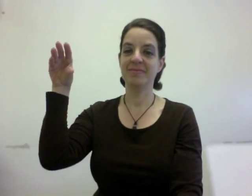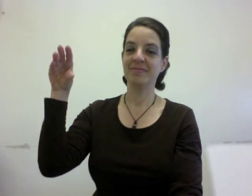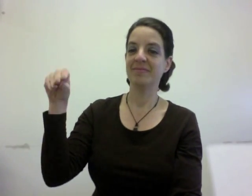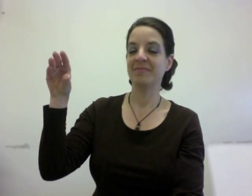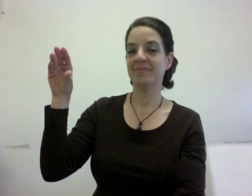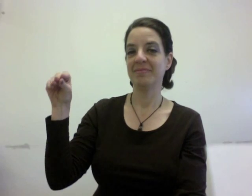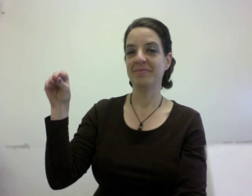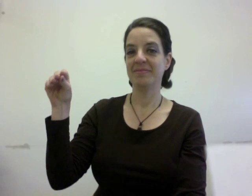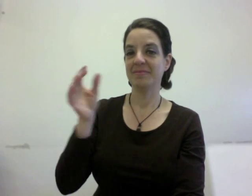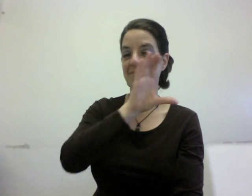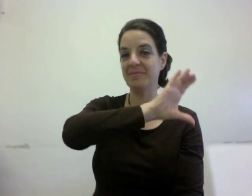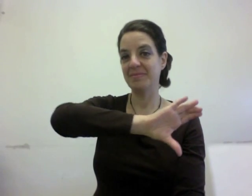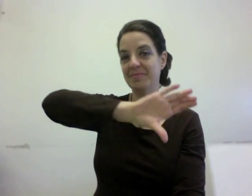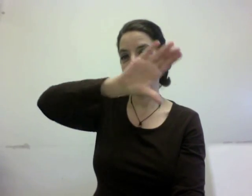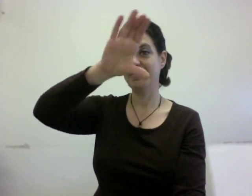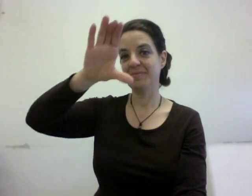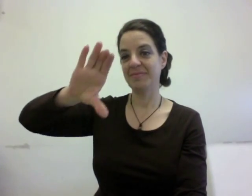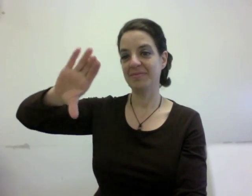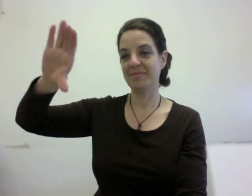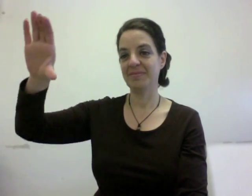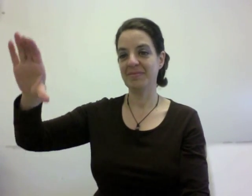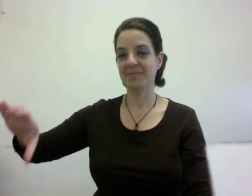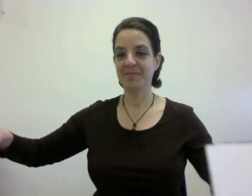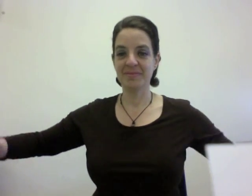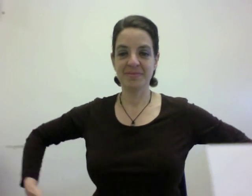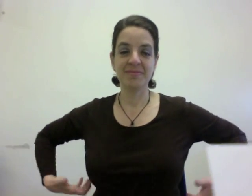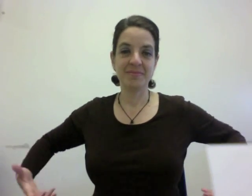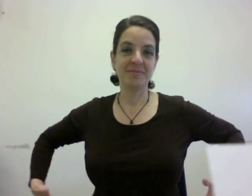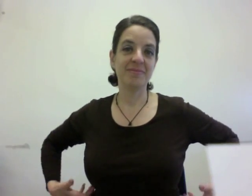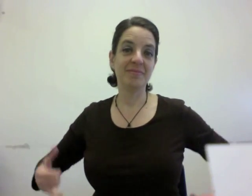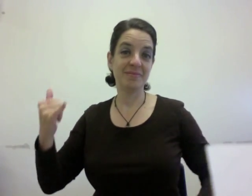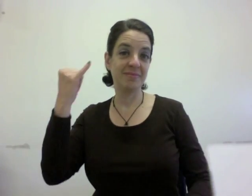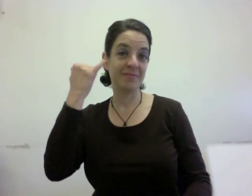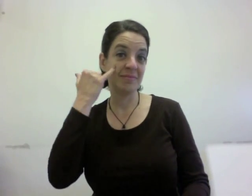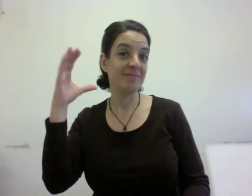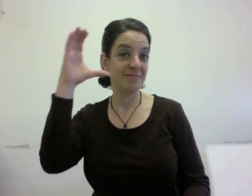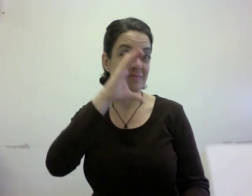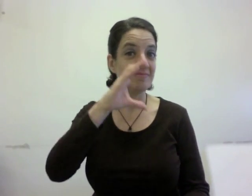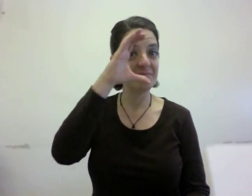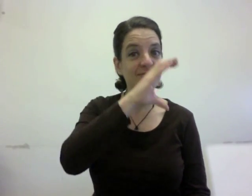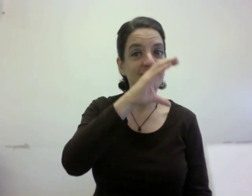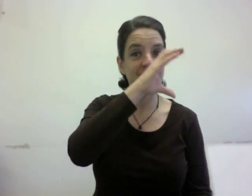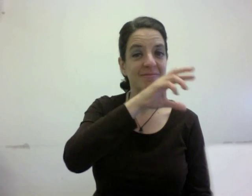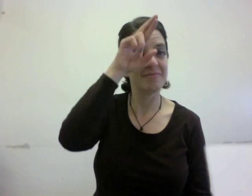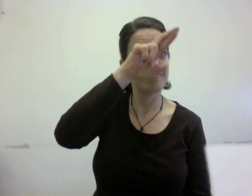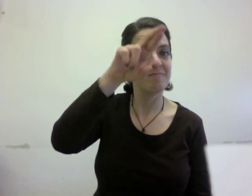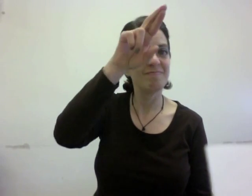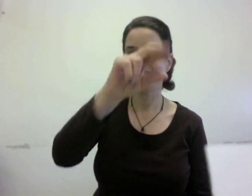geese, some humpty-back camels and some chimpanzees. But if you're looking for the unicorn,